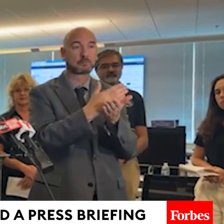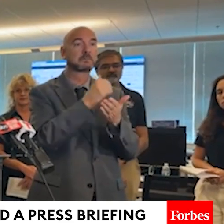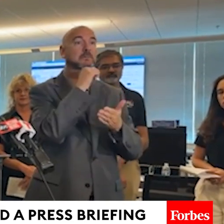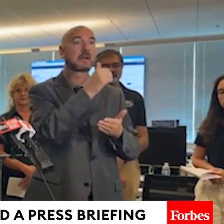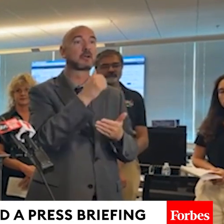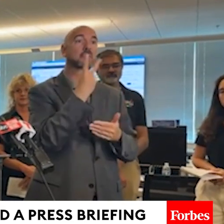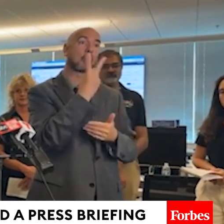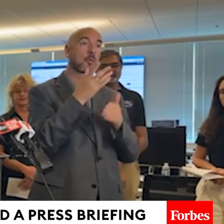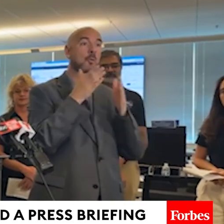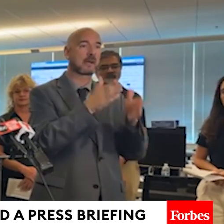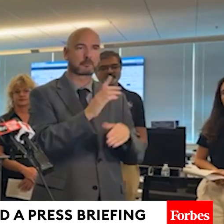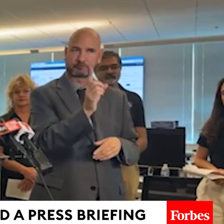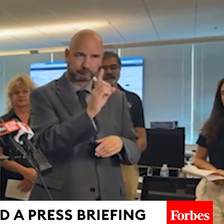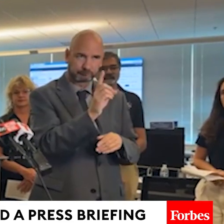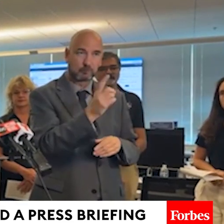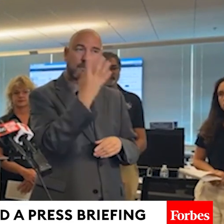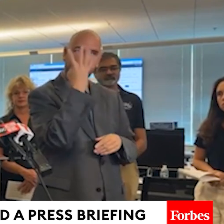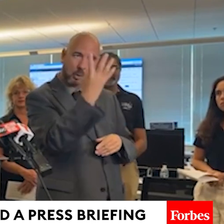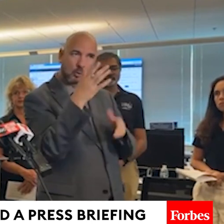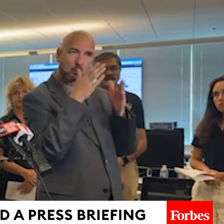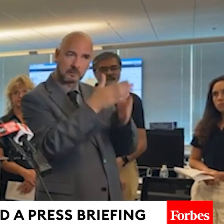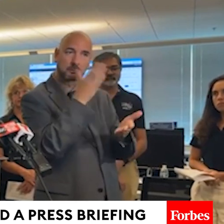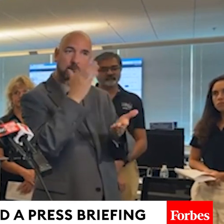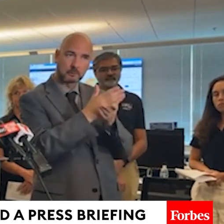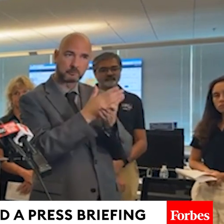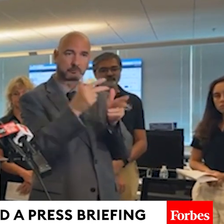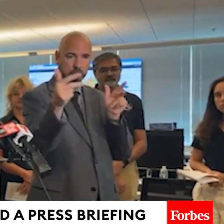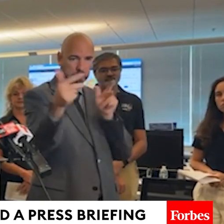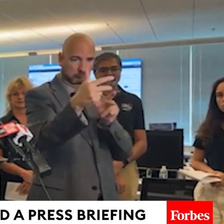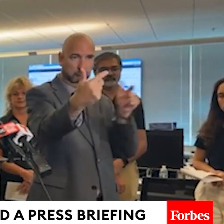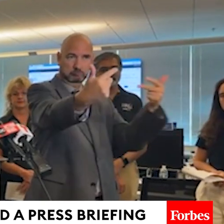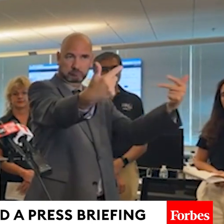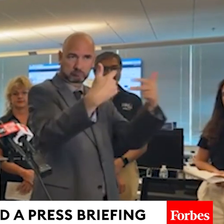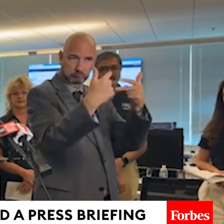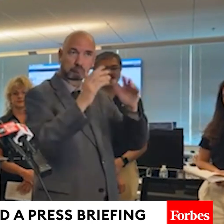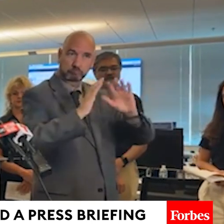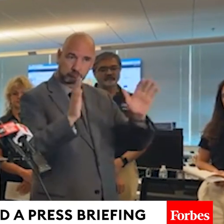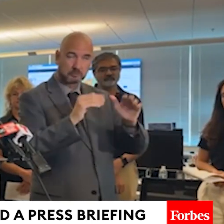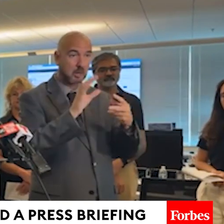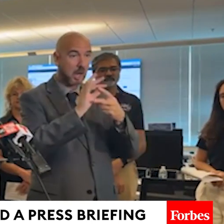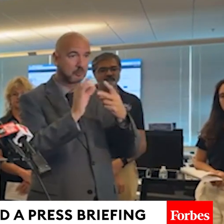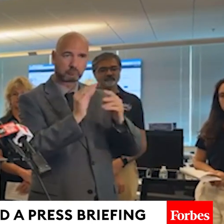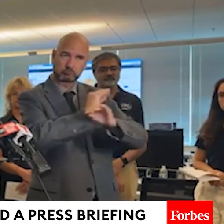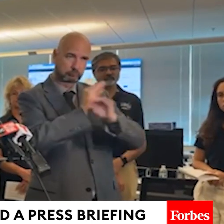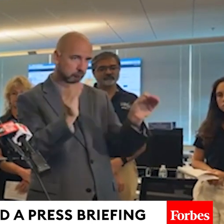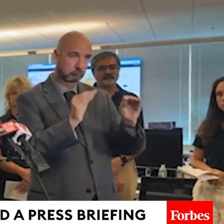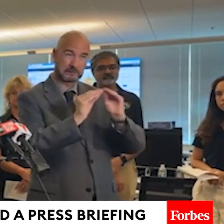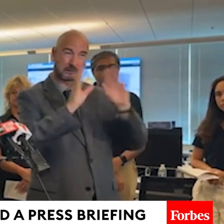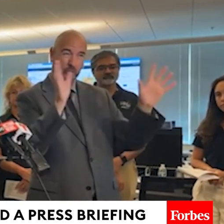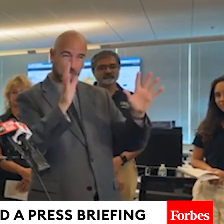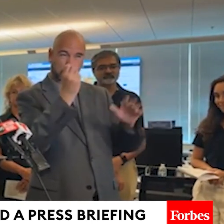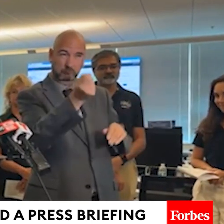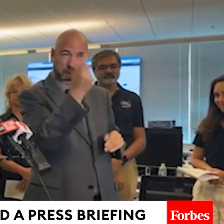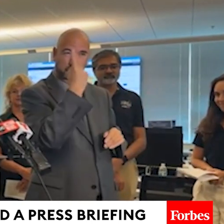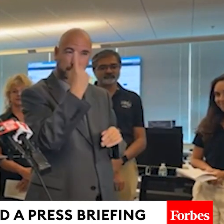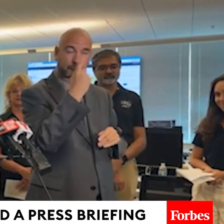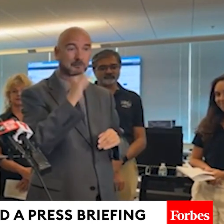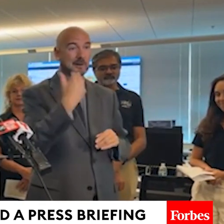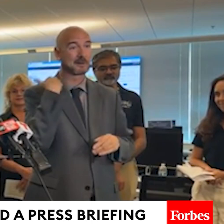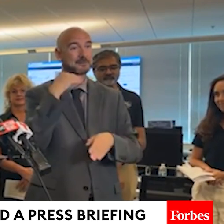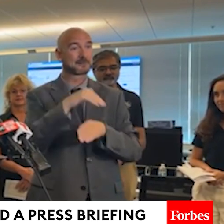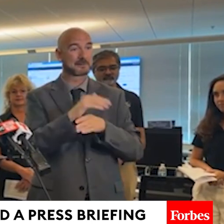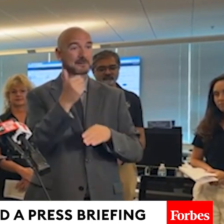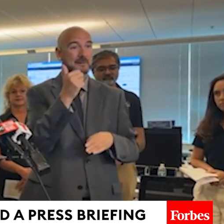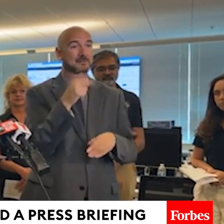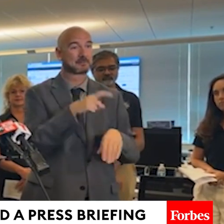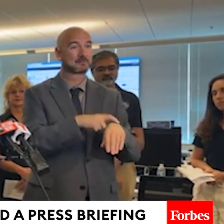a four-way stop. That is not optional. So we need to get that message out. Unfortunately, last night at 10 o'clock, we